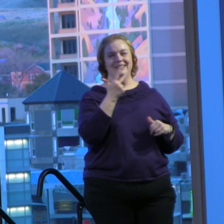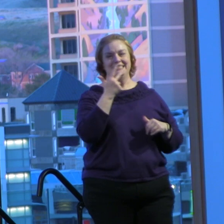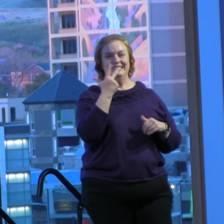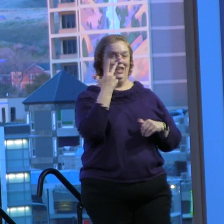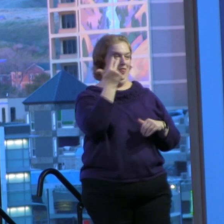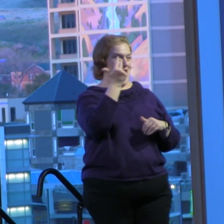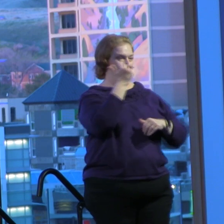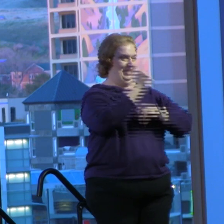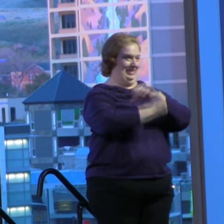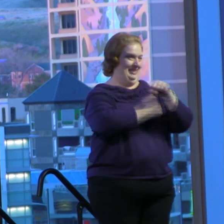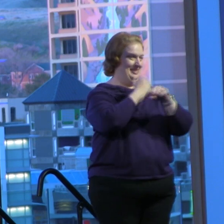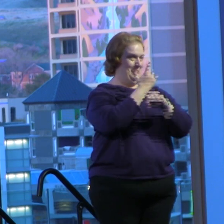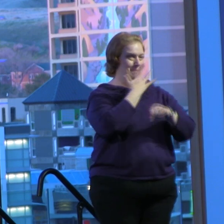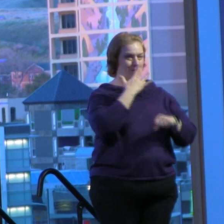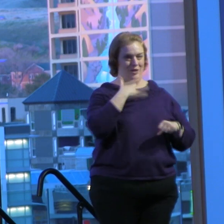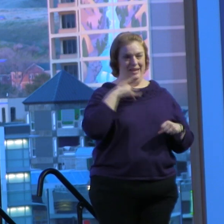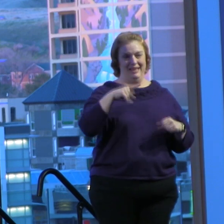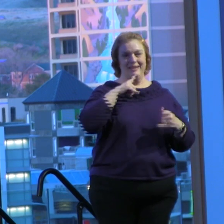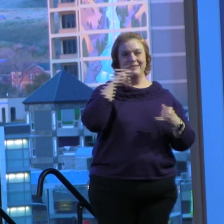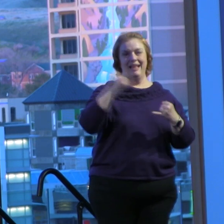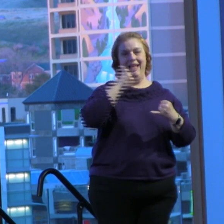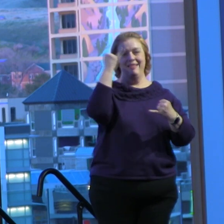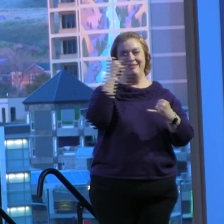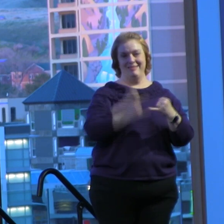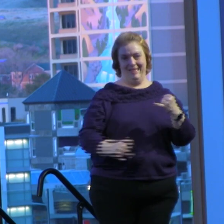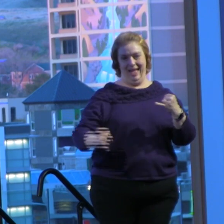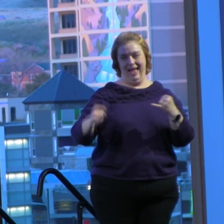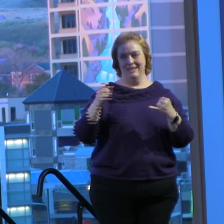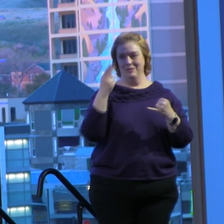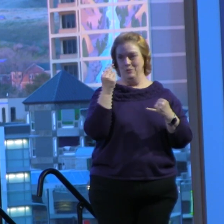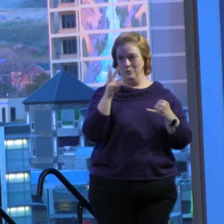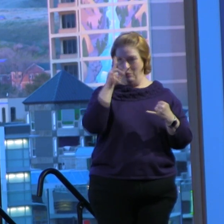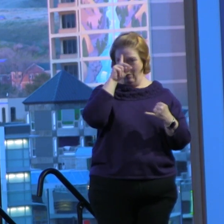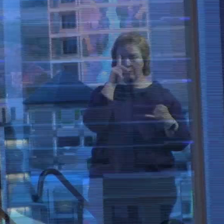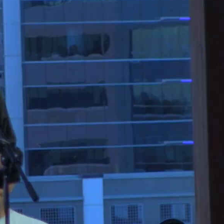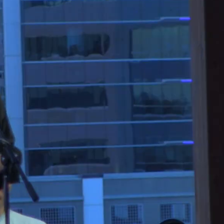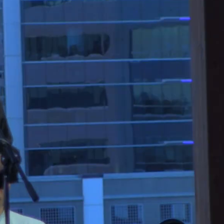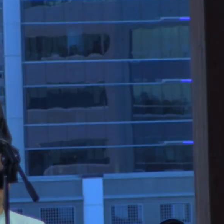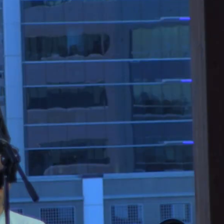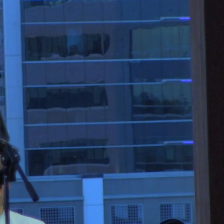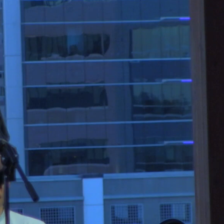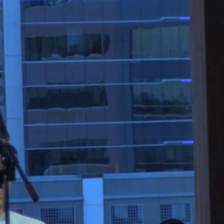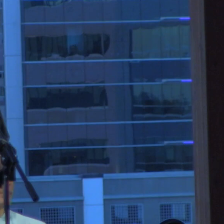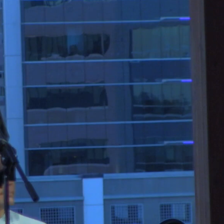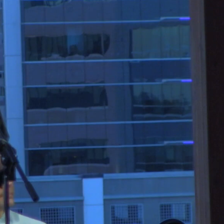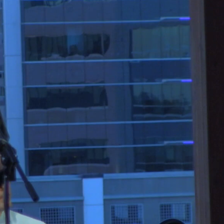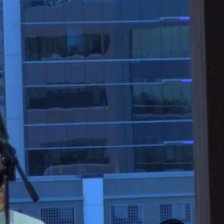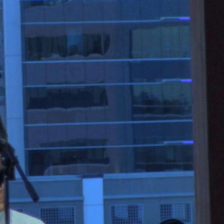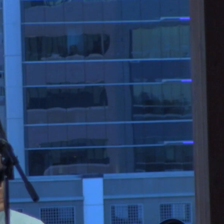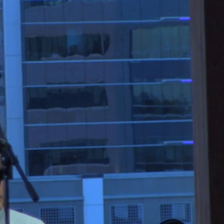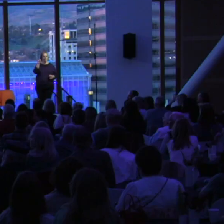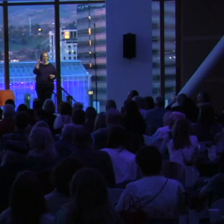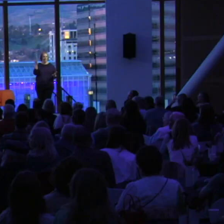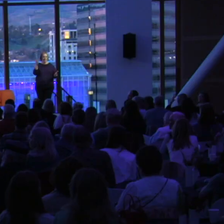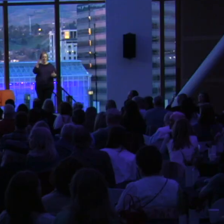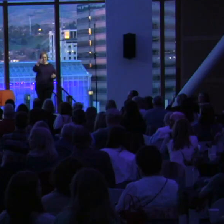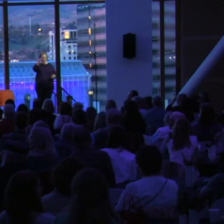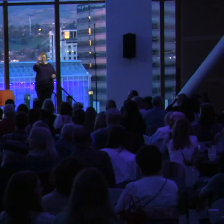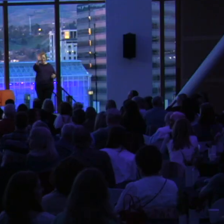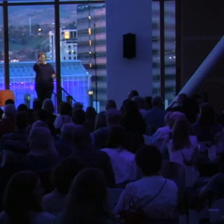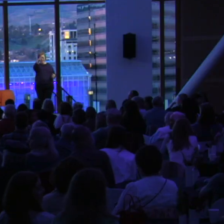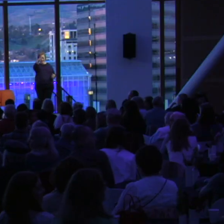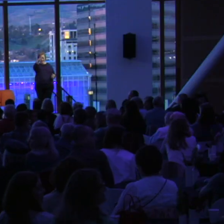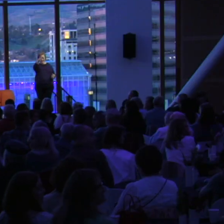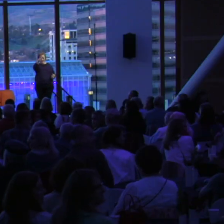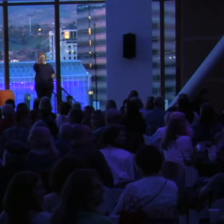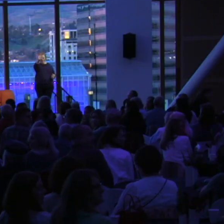and often at this show, which is the last show of our flagship season. Actually, is Jessica Holmes, are you here tonight, Jessica? There, she's